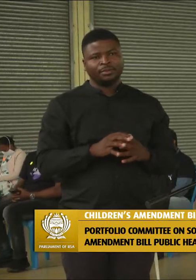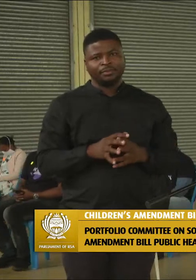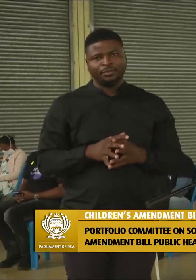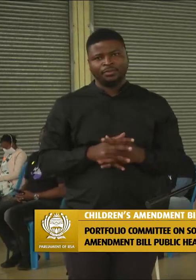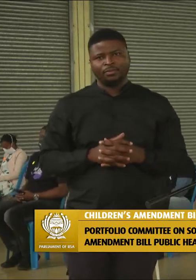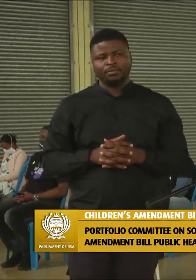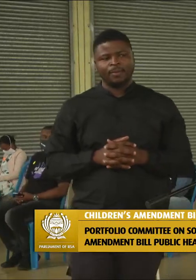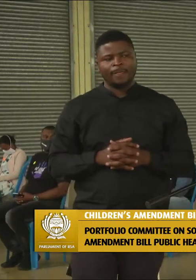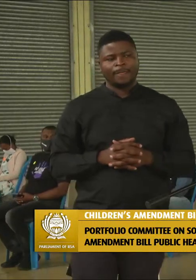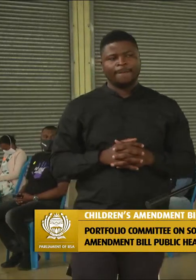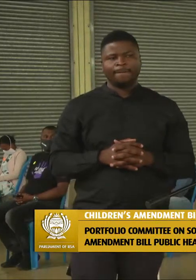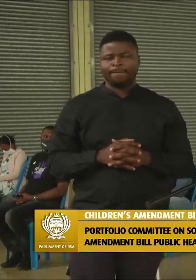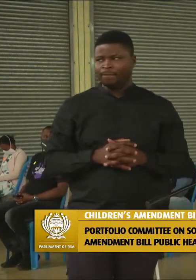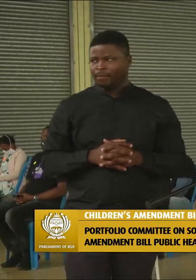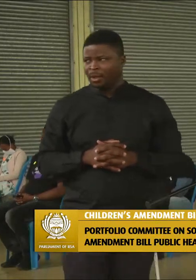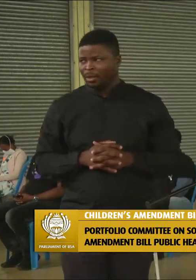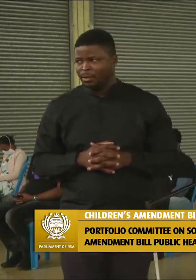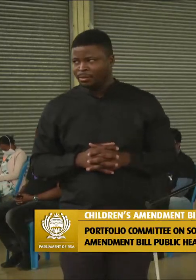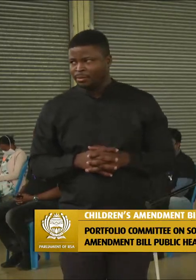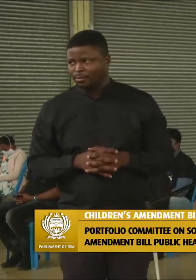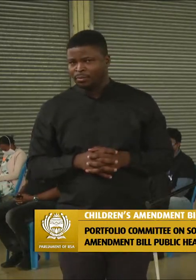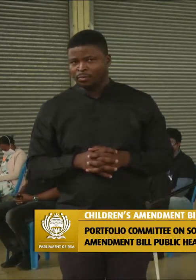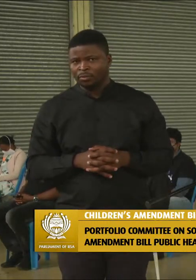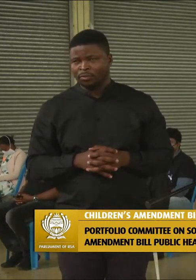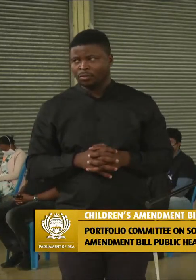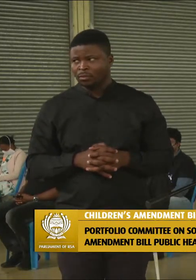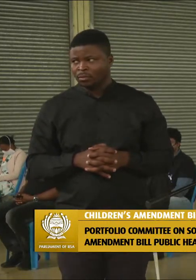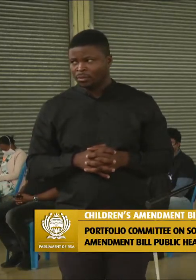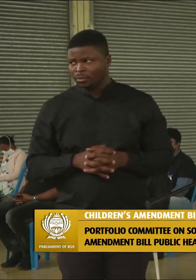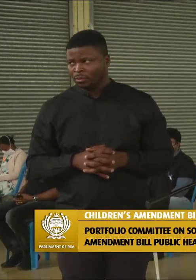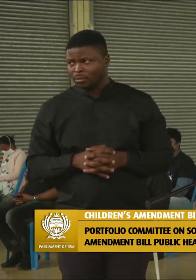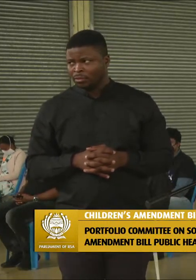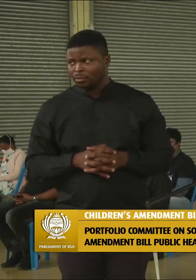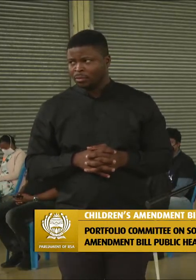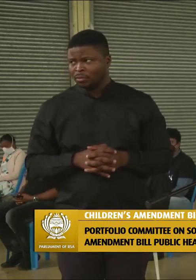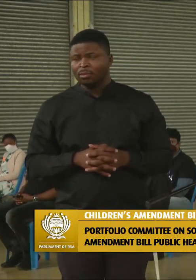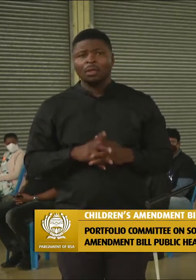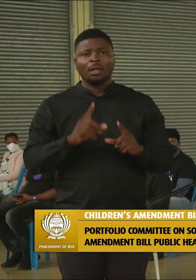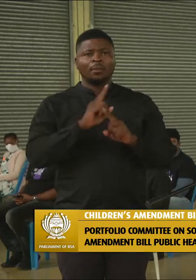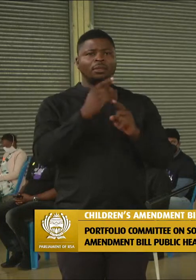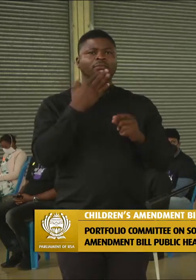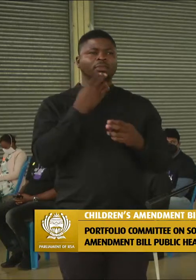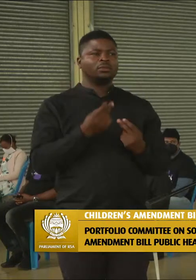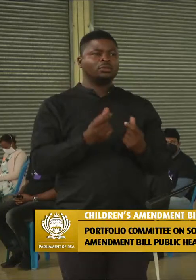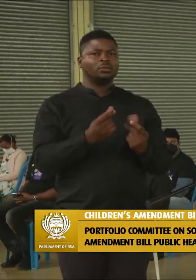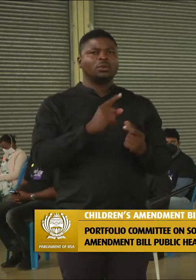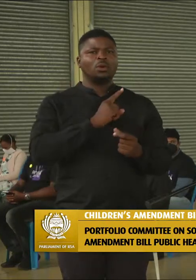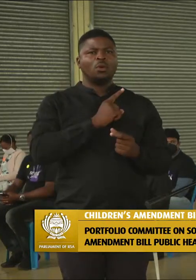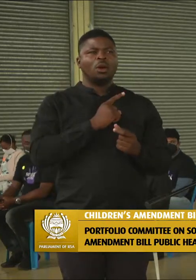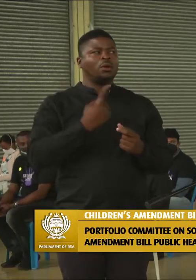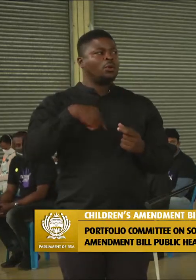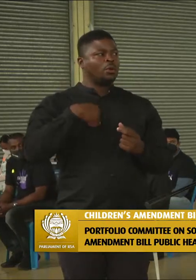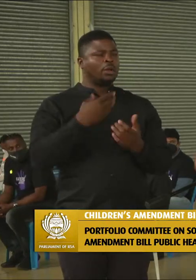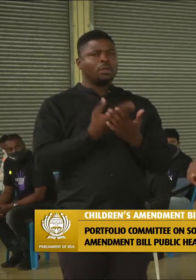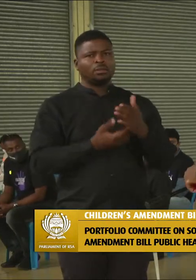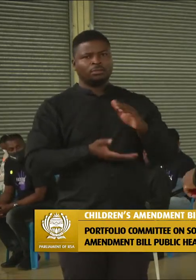landelayo imvula iyezisa madoda sizawukhona ukuhamba ukuphuma apha.